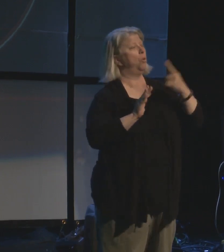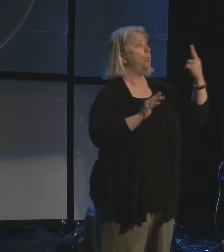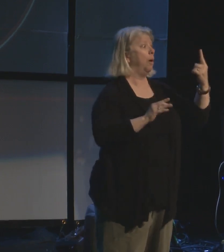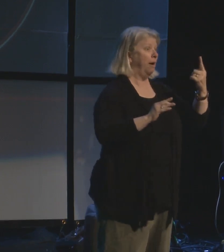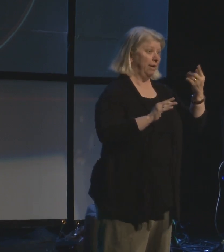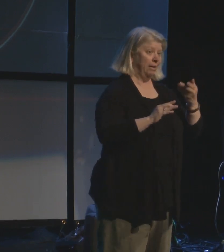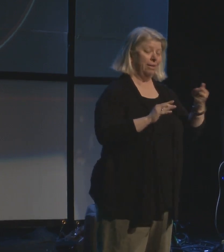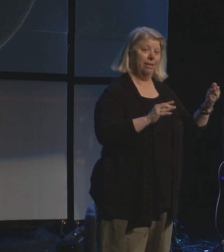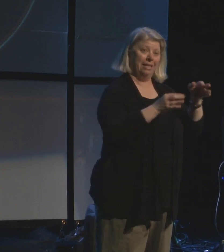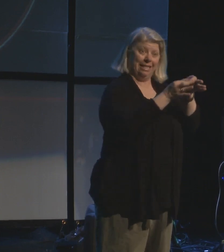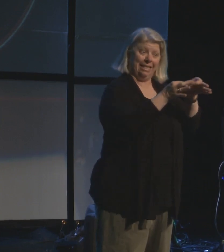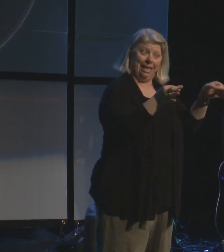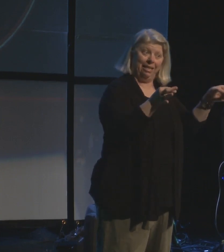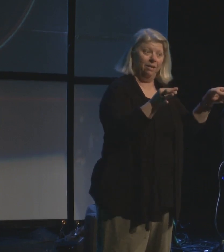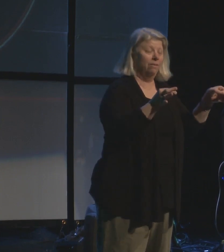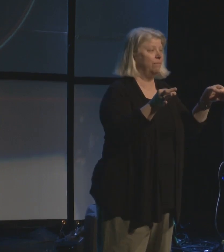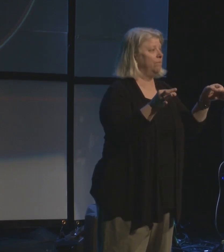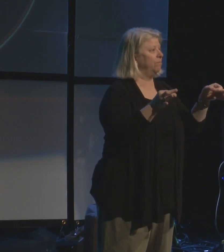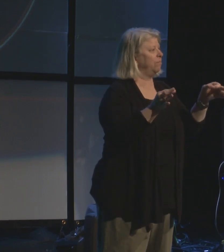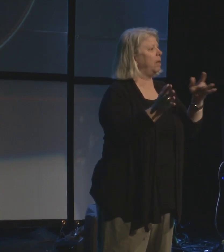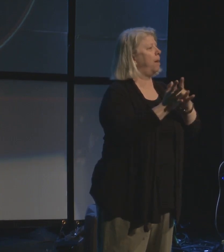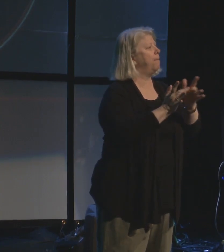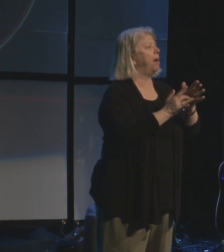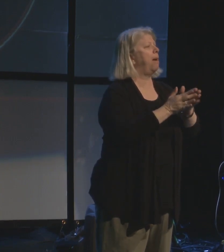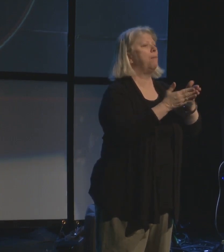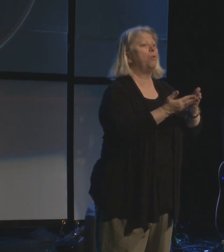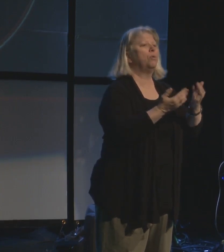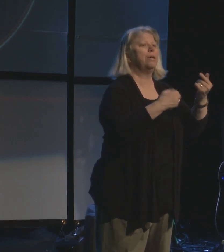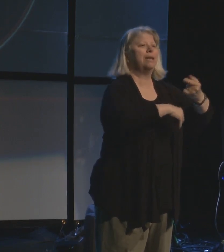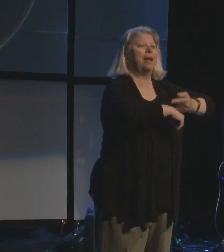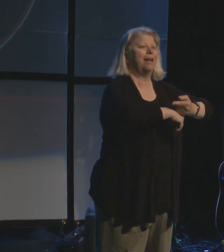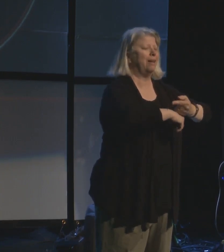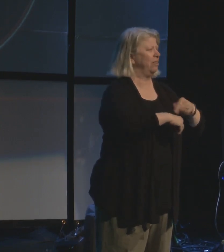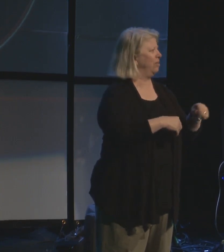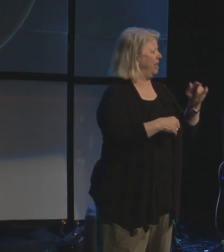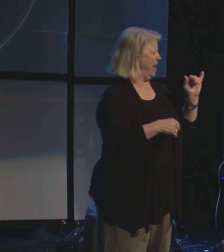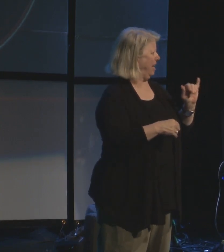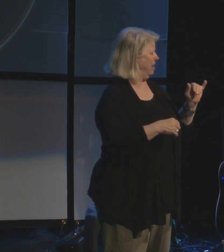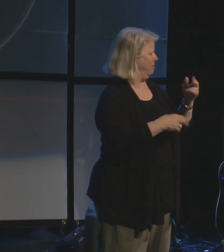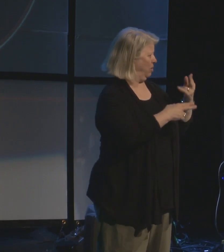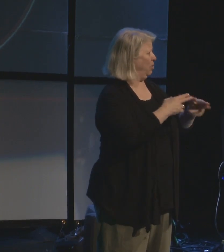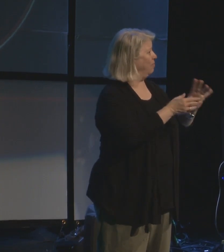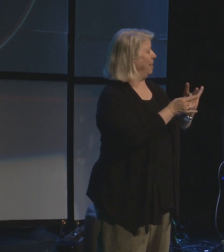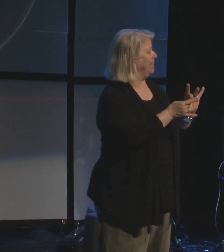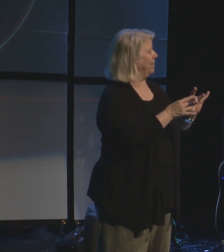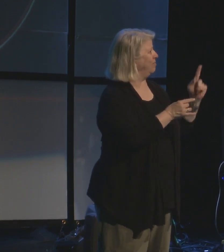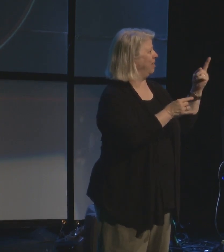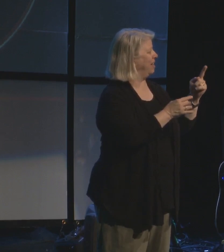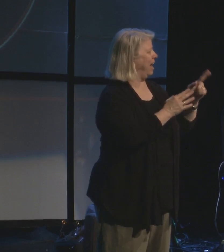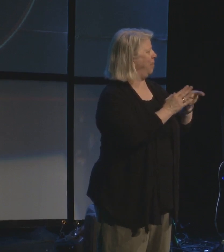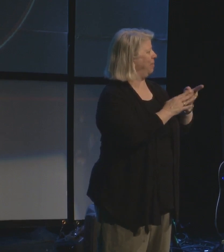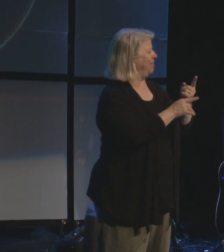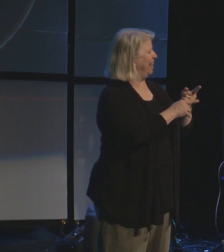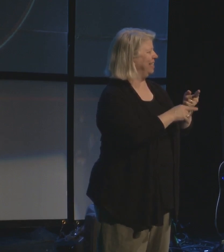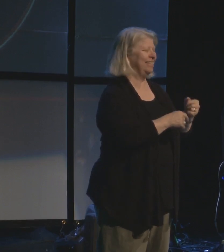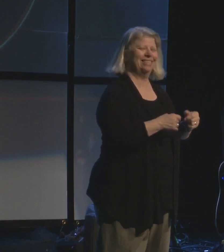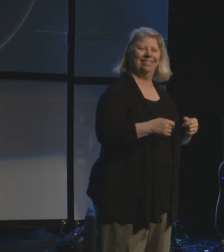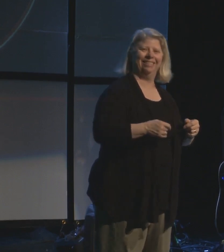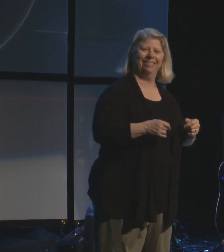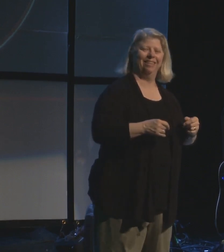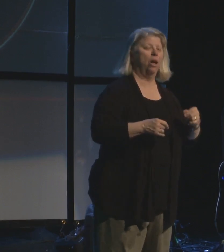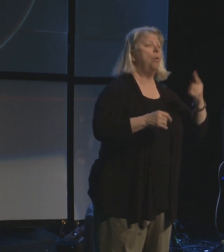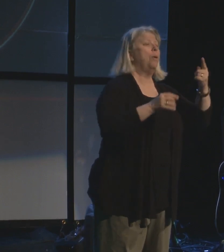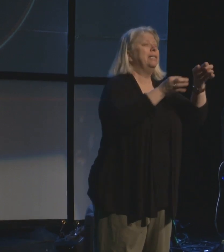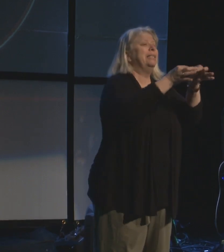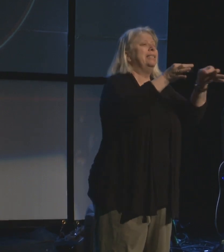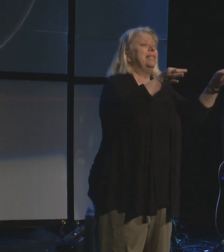one sentence from the Bible for you today. Some of you are like, this will be a short message, then it'll only be an hour, right? No, I've got